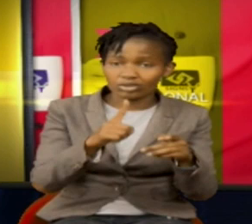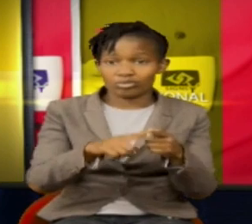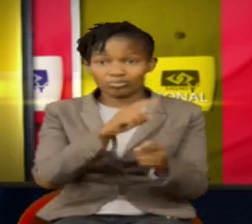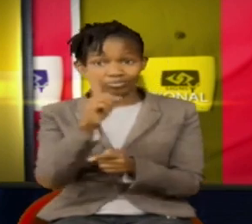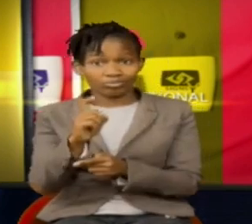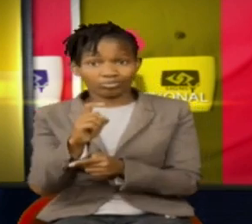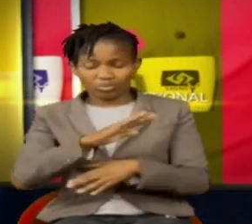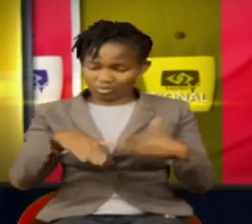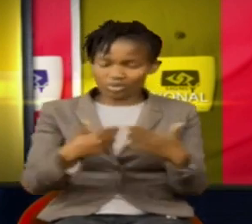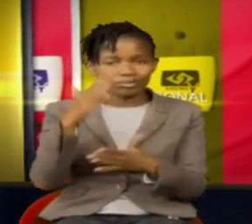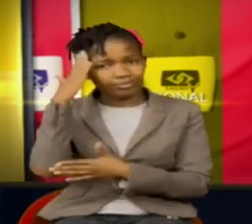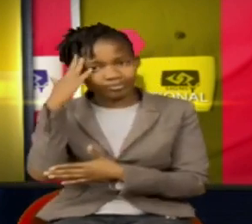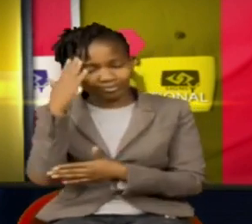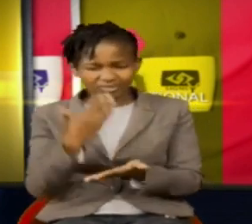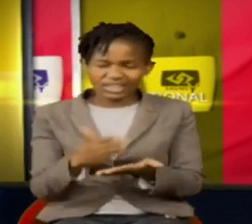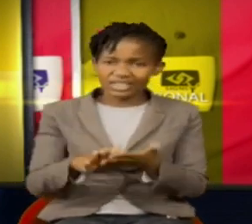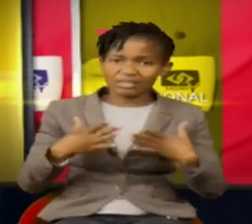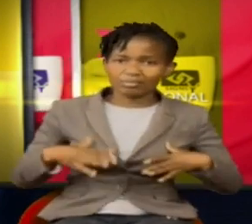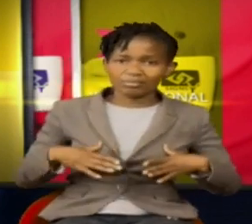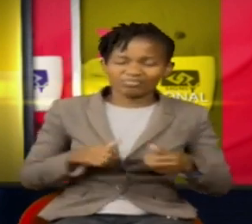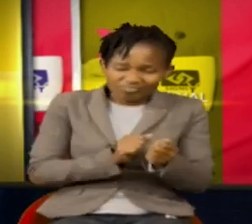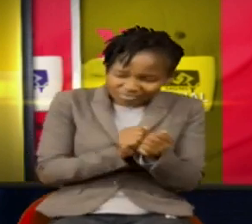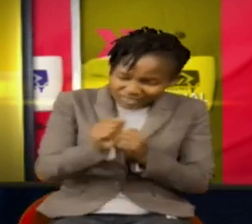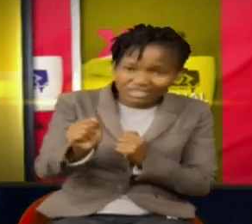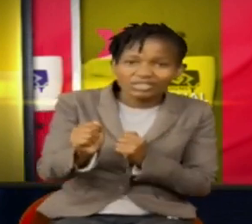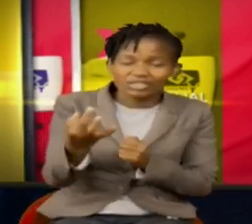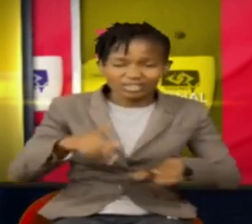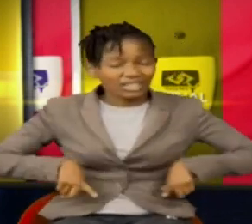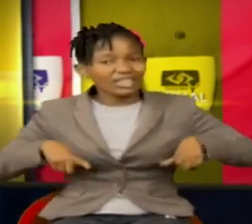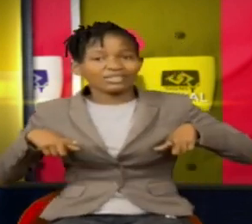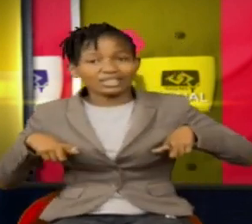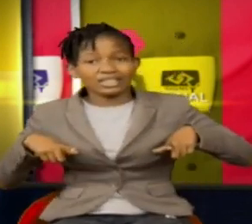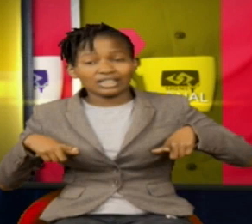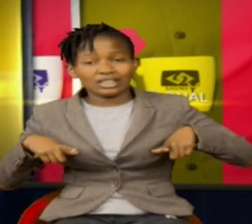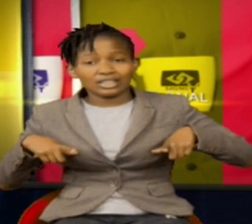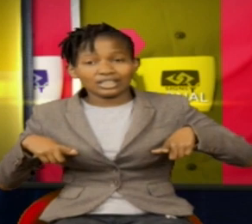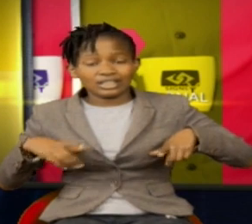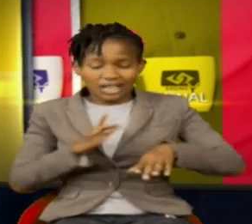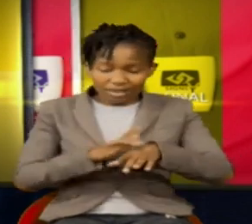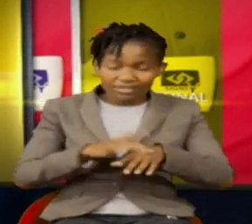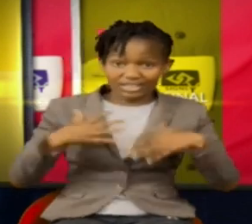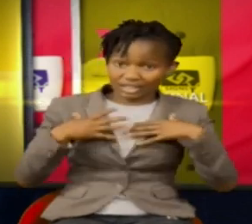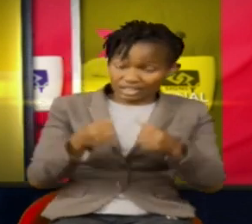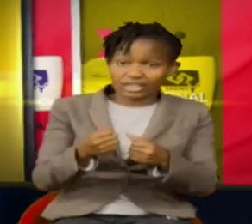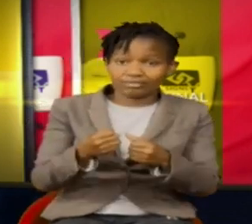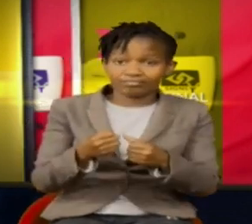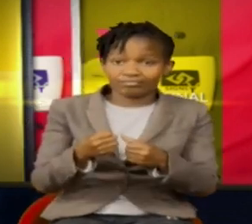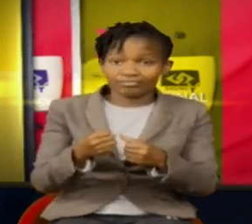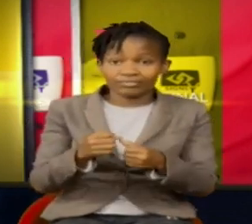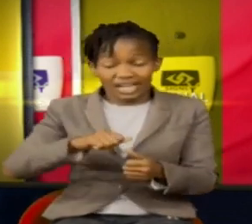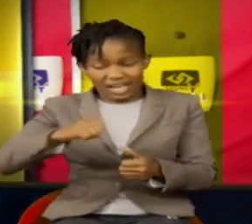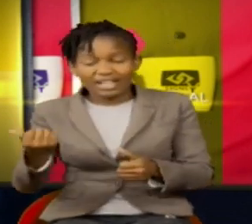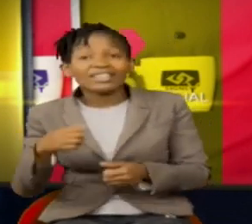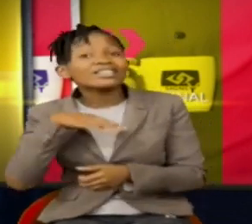know. Uh-huh. Some of them end up destroying the rest of their lives. Yeah. You know, affecting their health. Mm-hmm. Some even end up